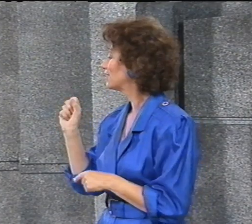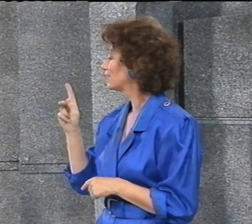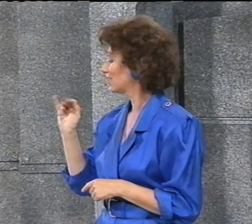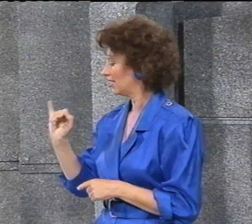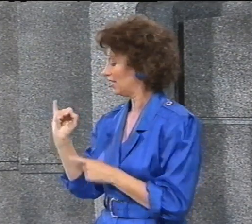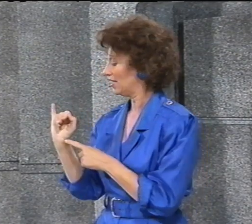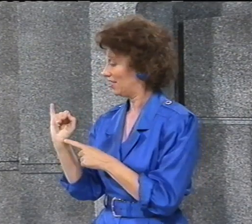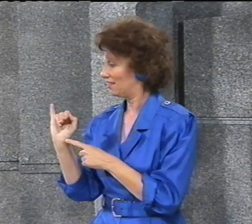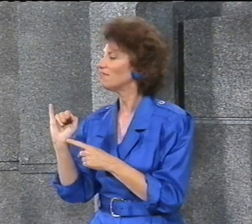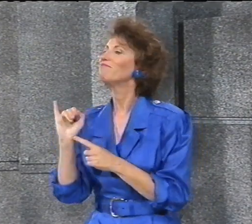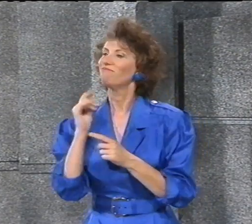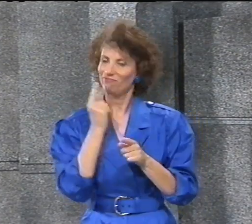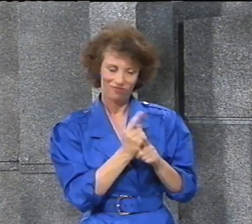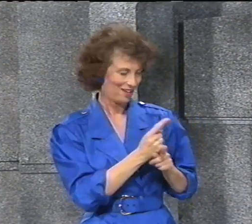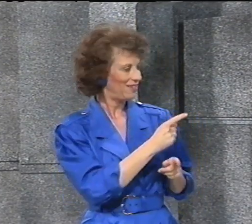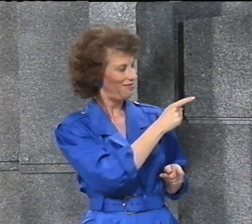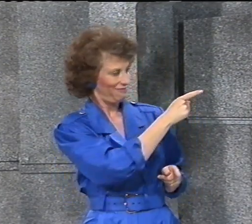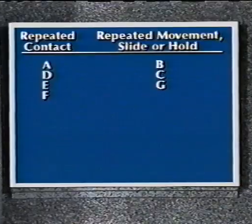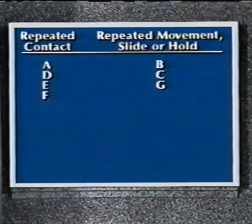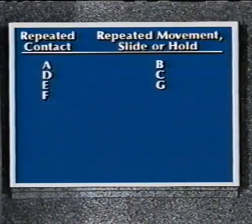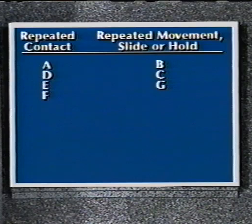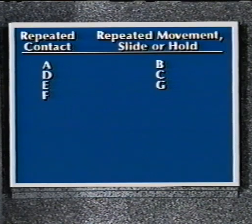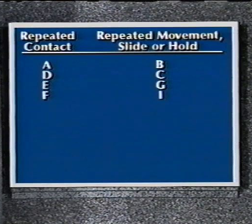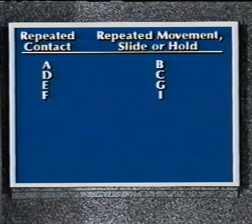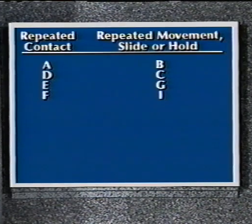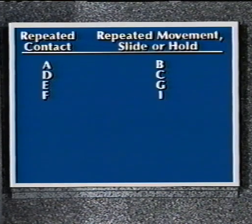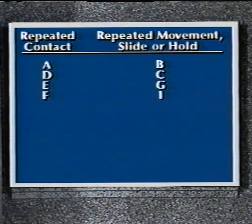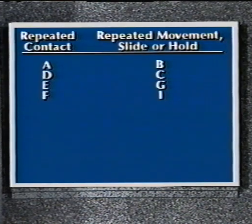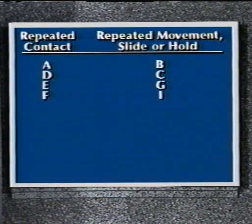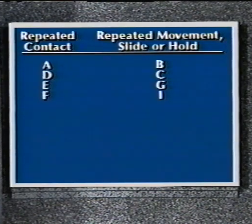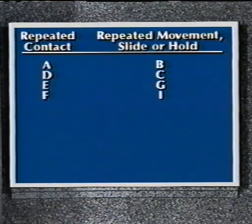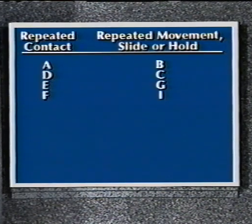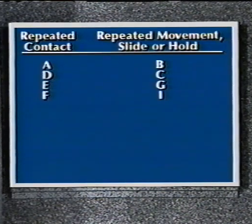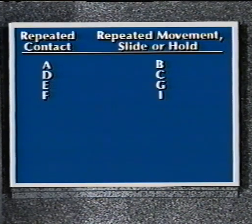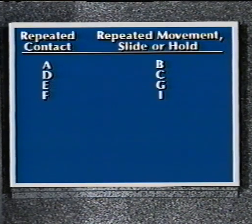the word skiing. Right, the I will go over there.